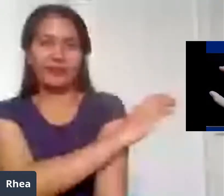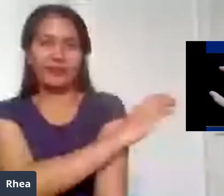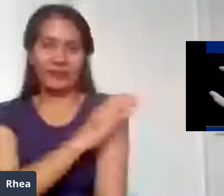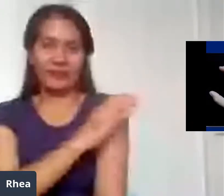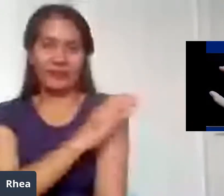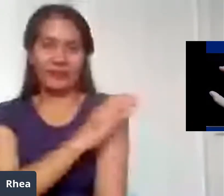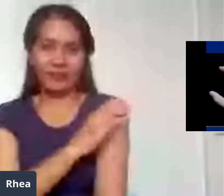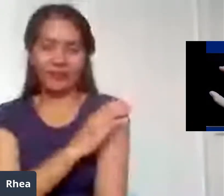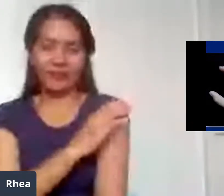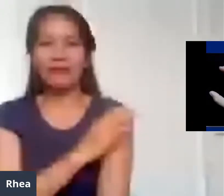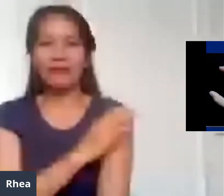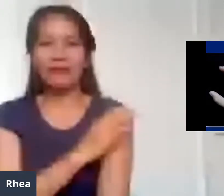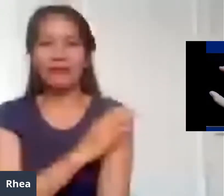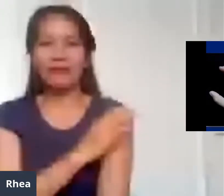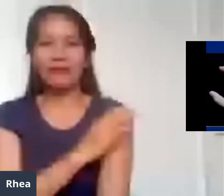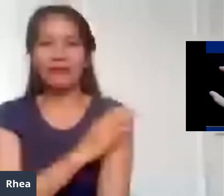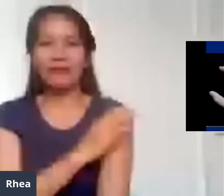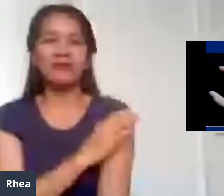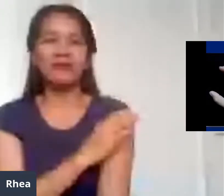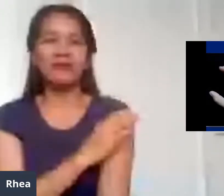clinic.